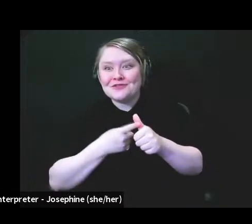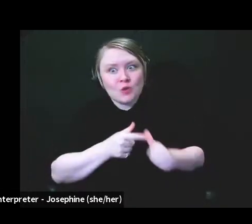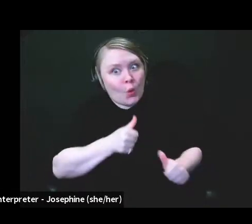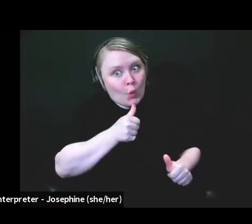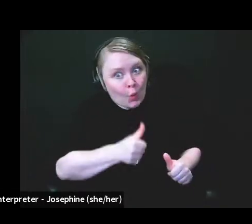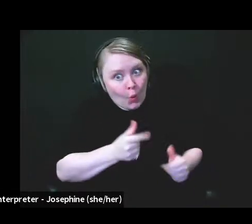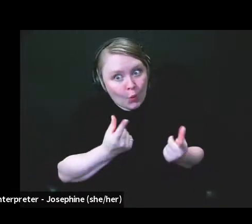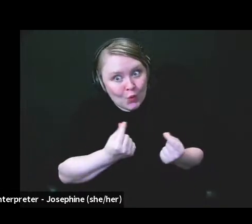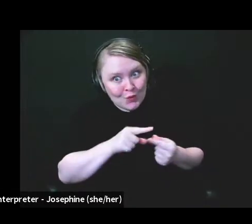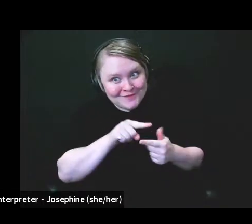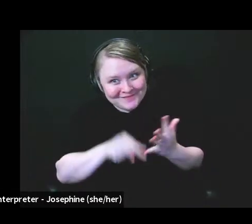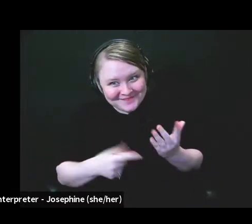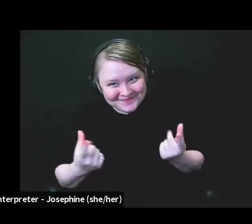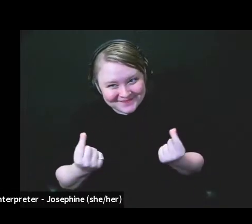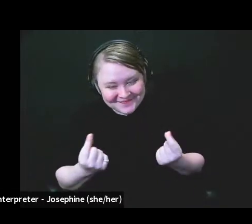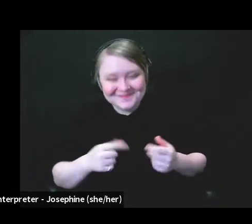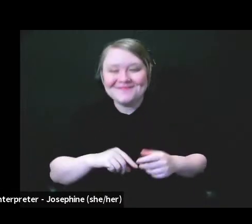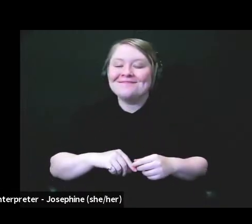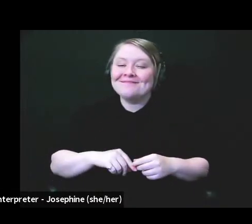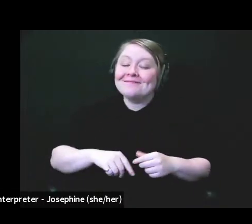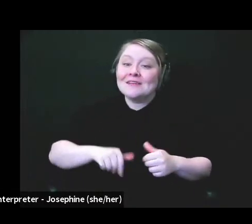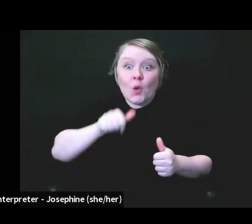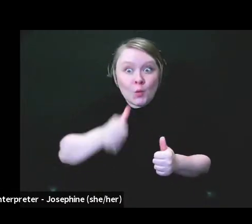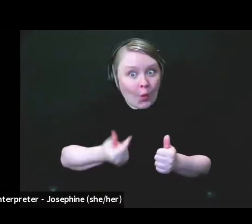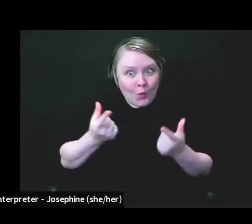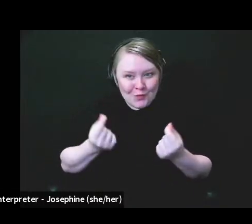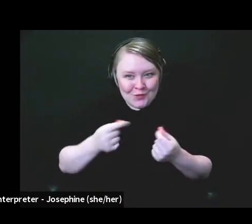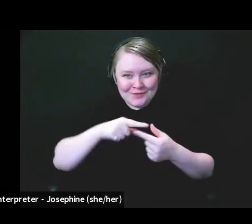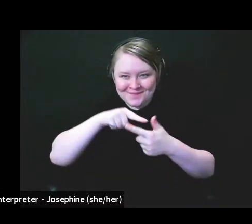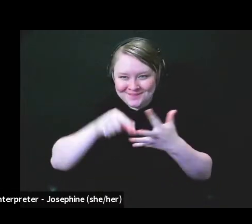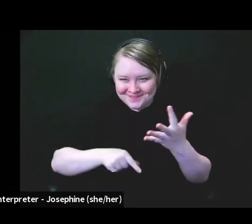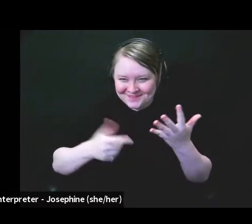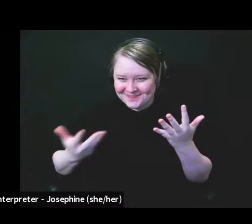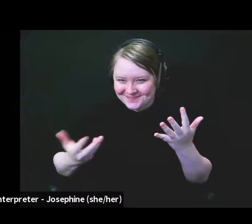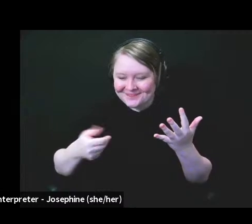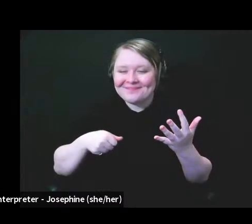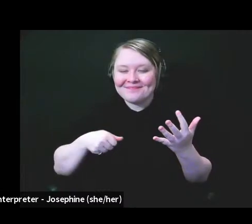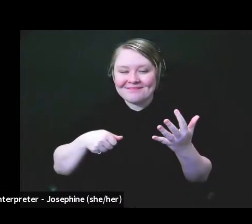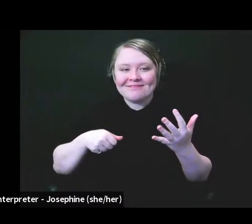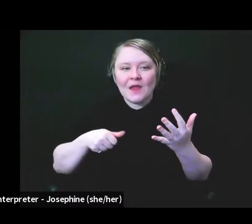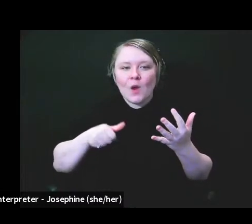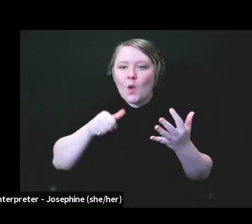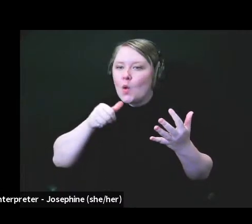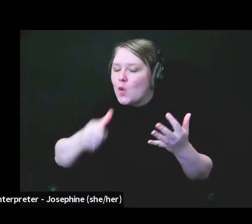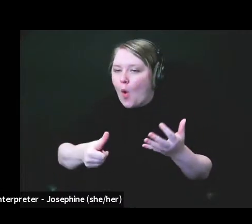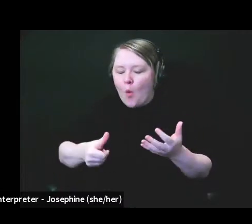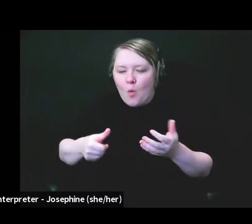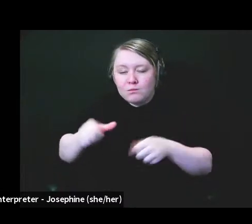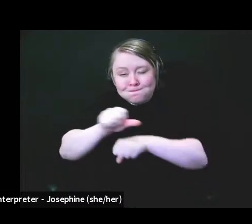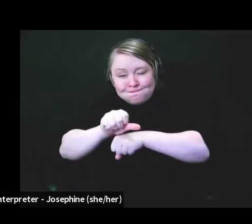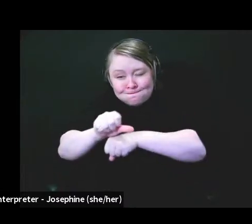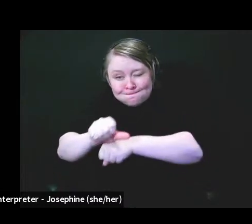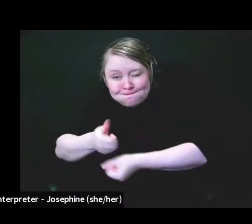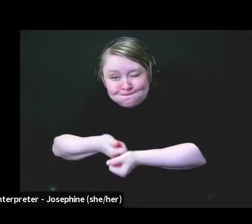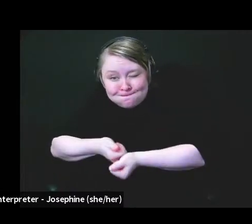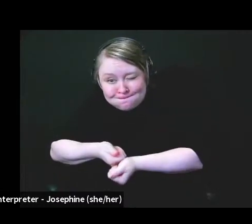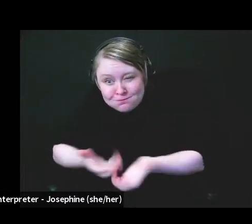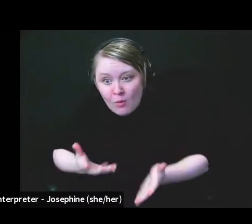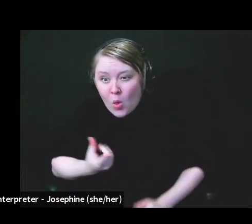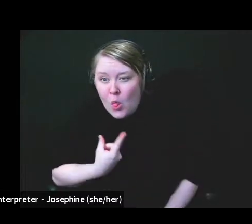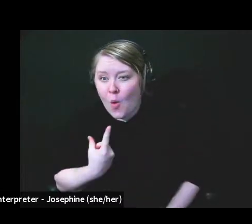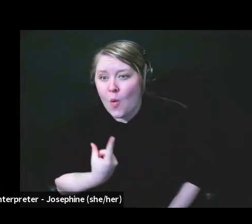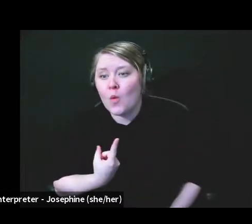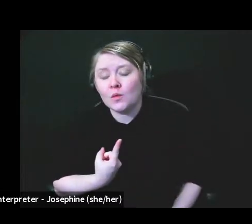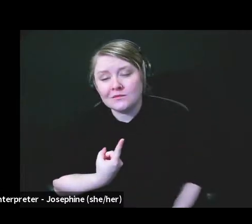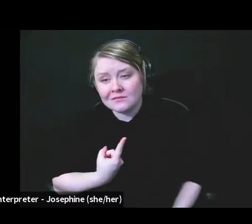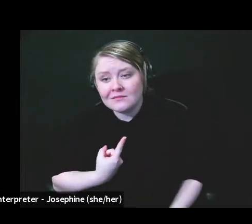do. What you should not do is wear yourself out alone trying